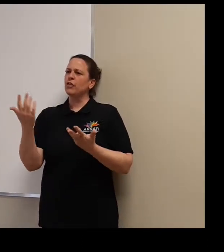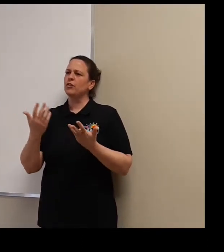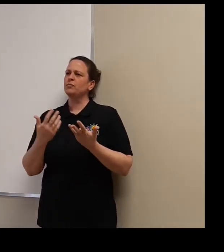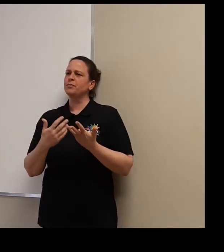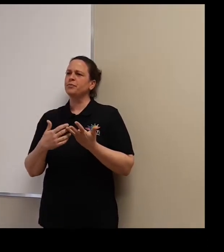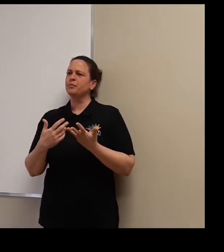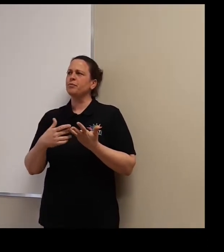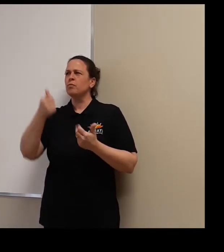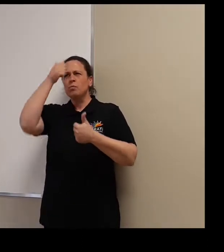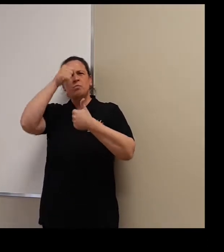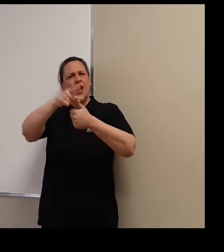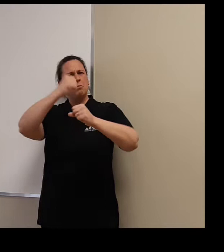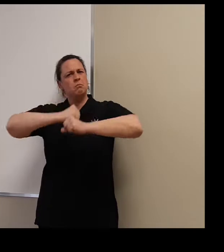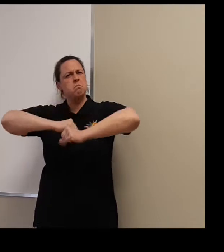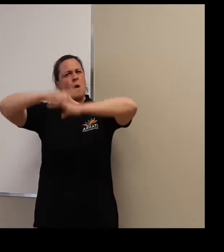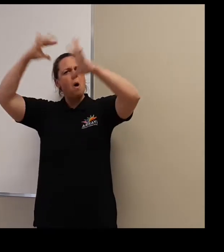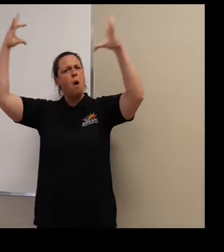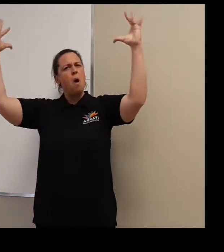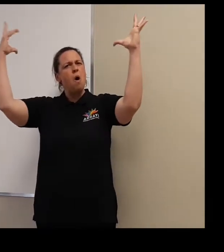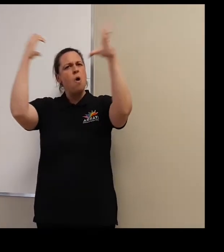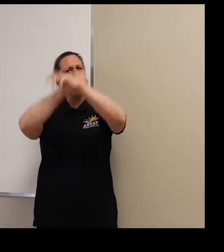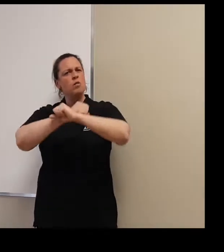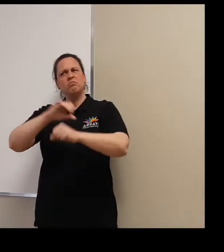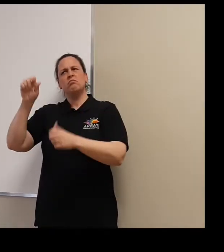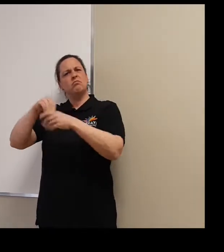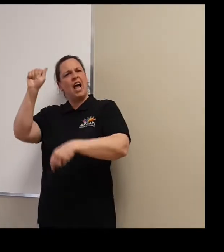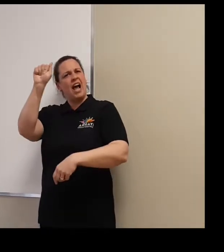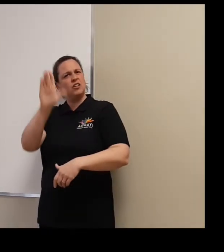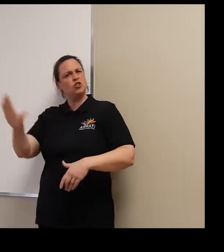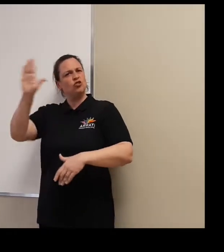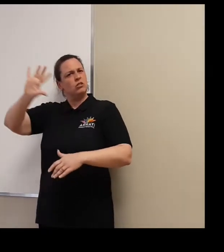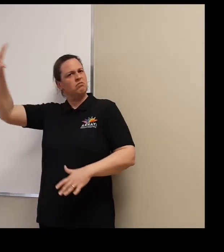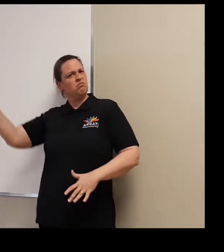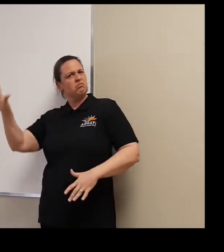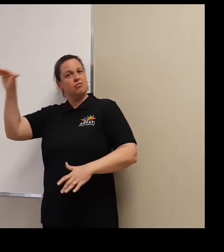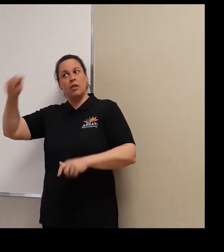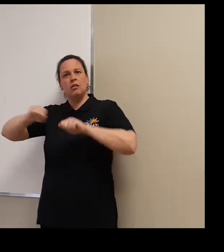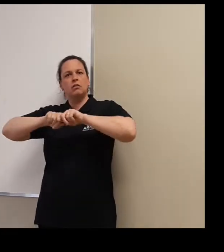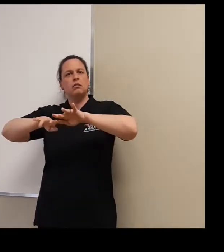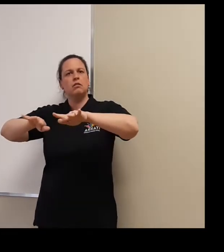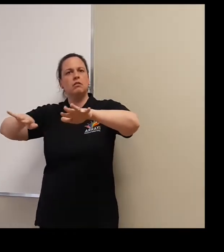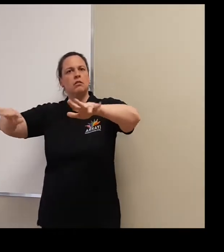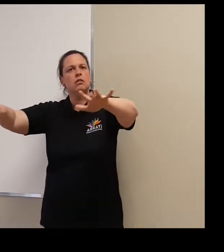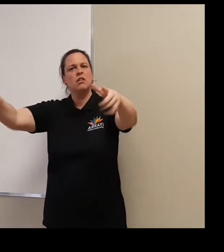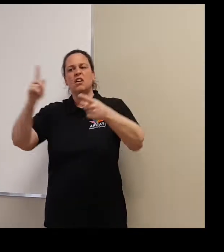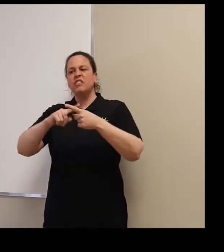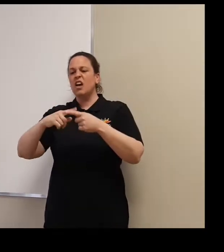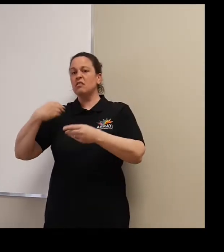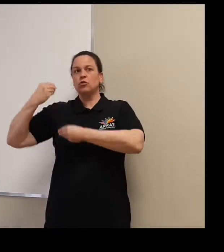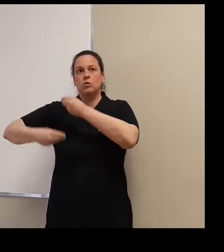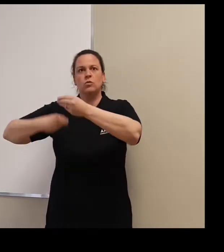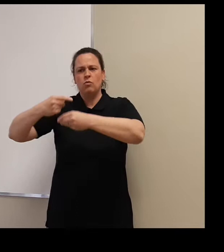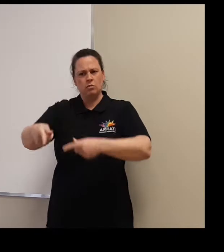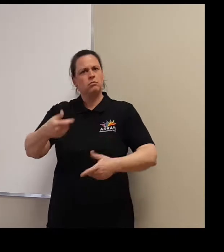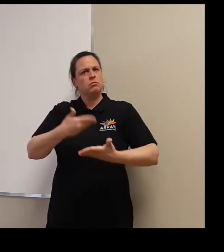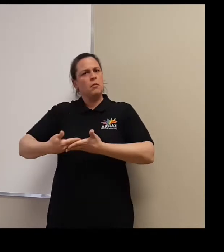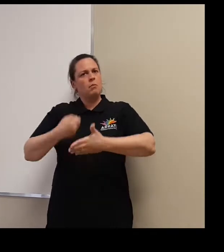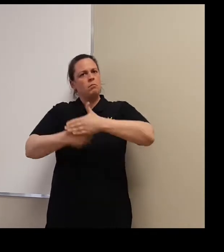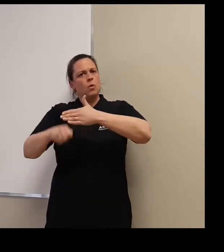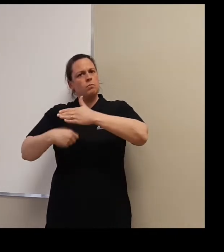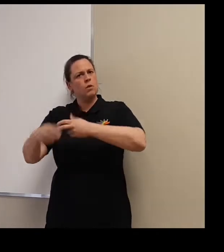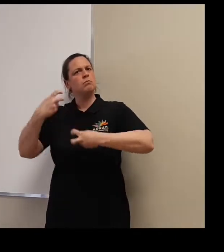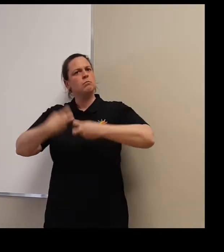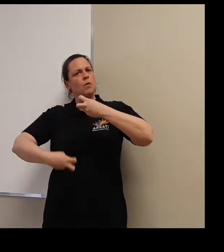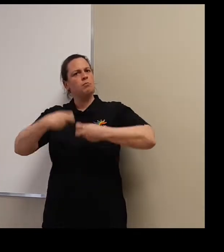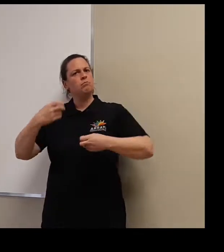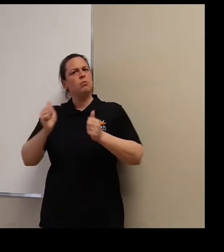of them over a long period of time, your body could be damaged. Remember hearing about nuclear explosions? Radiation from